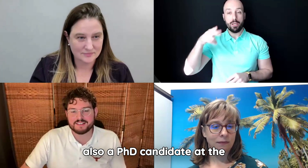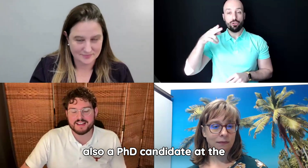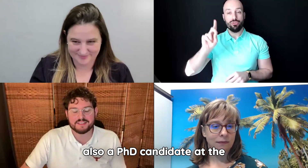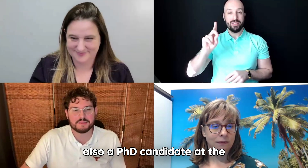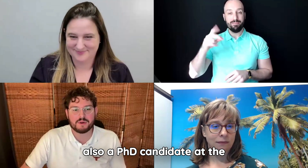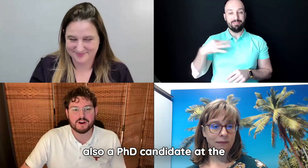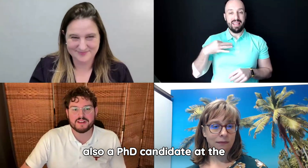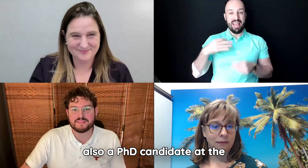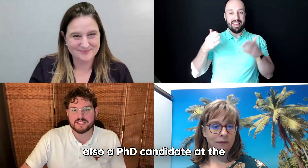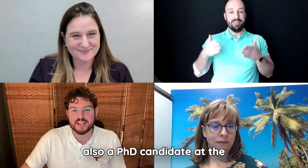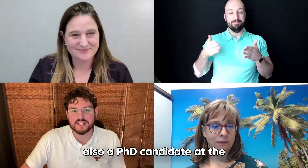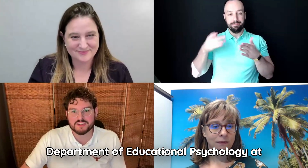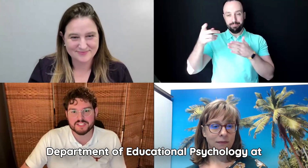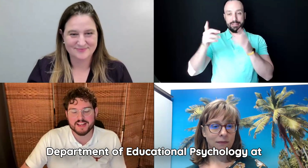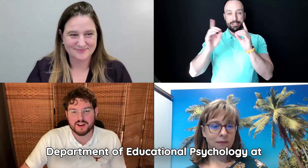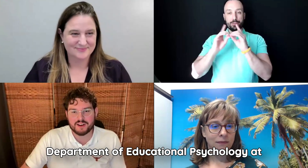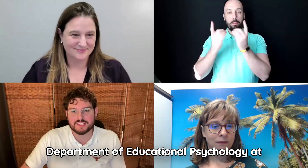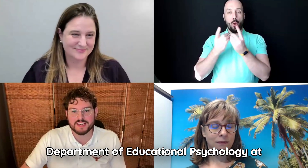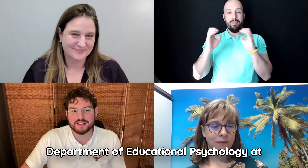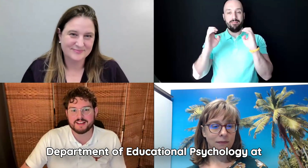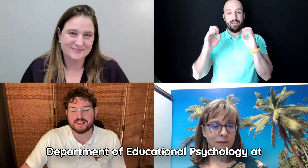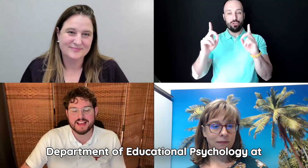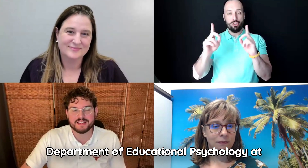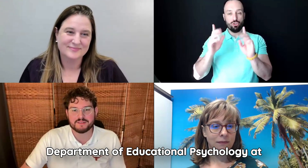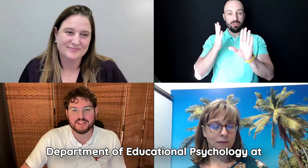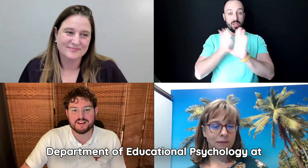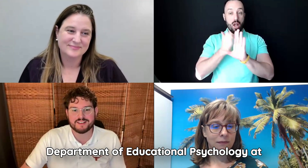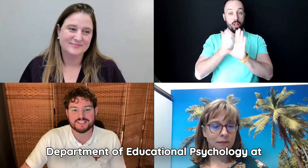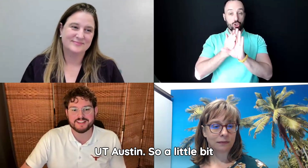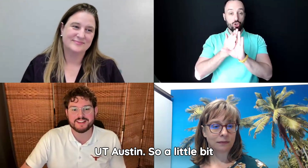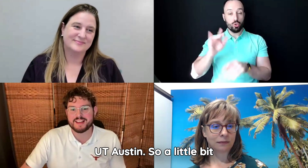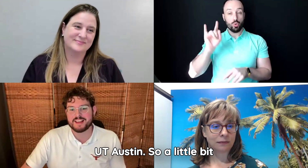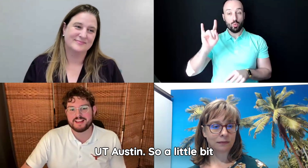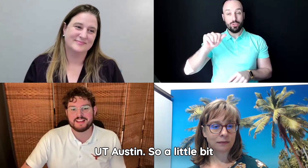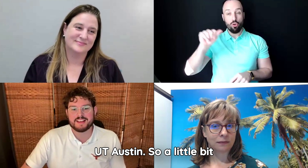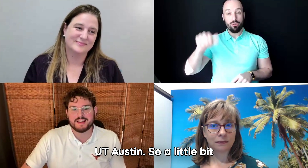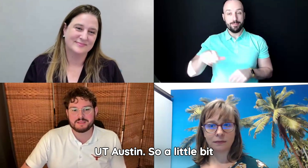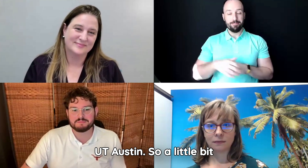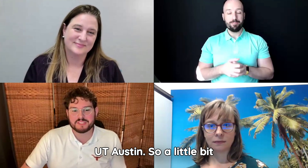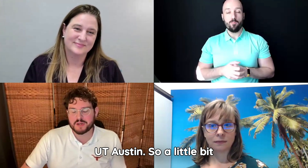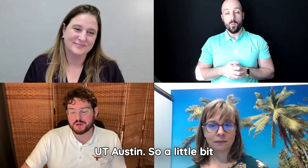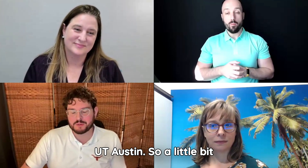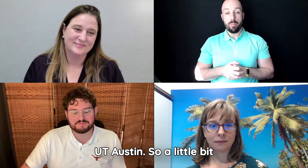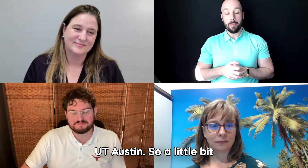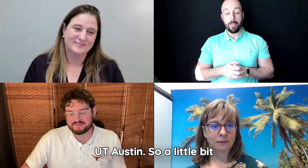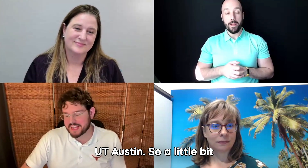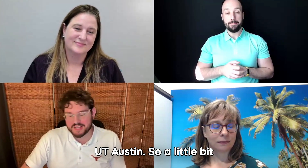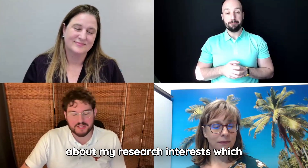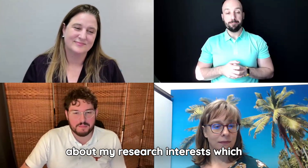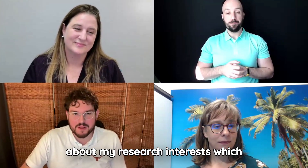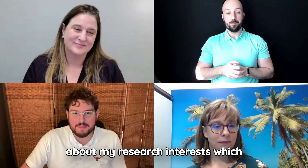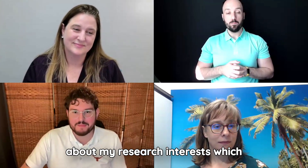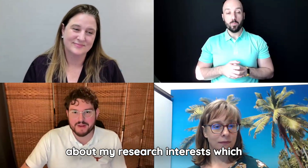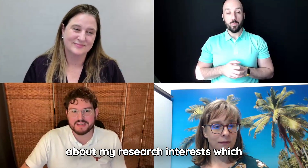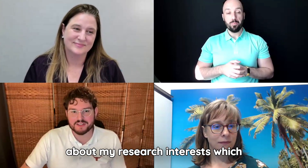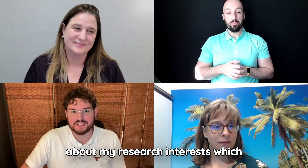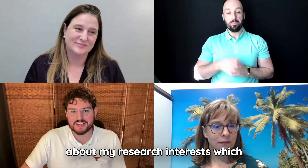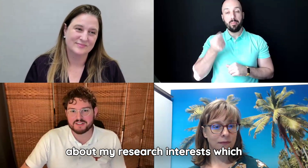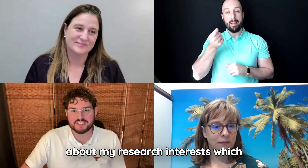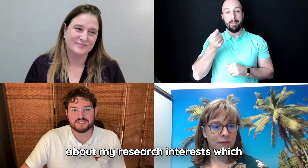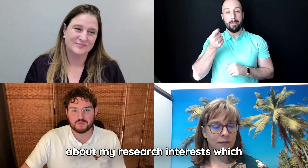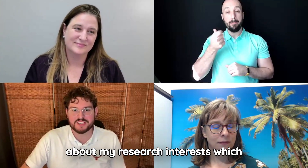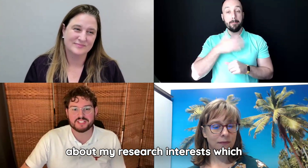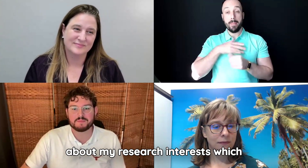candidate at the Department of Educational Psychology at UT Austin. So a little bit about my